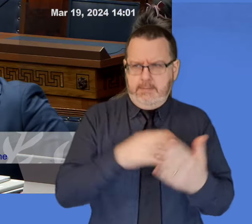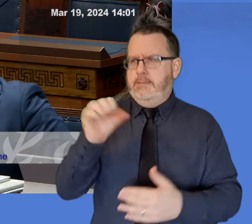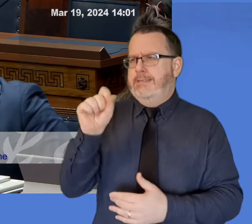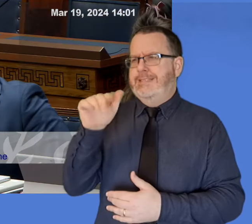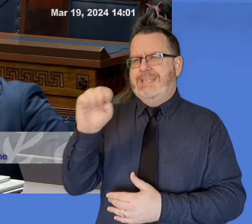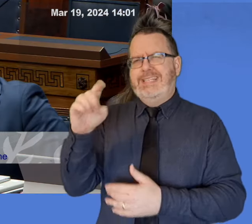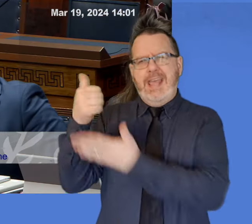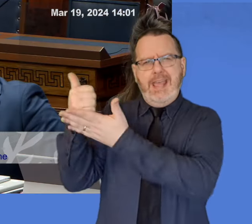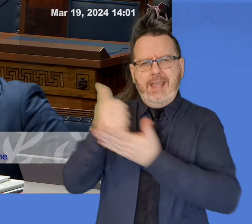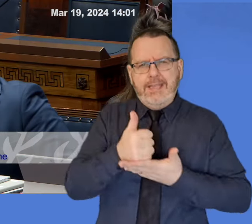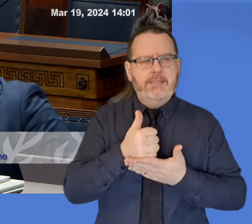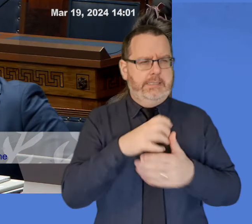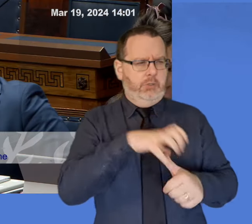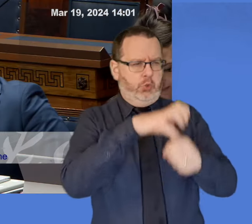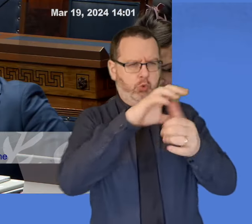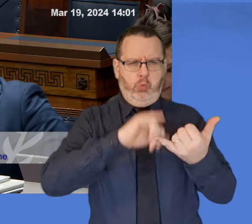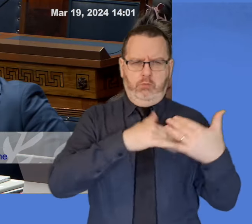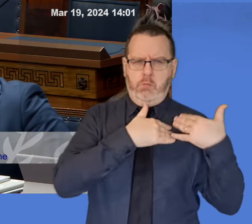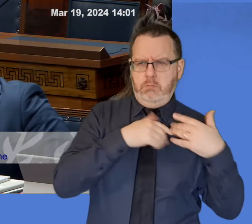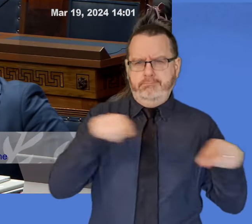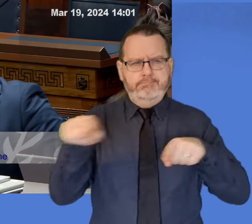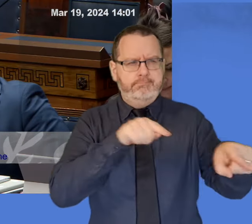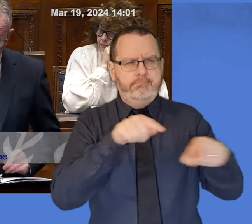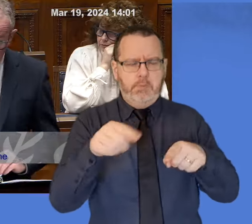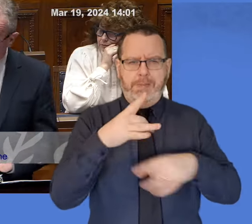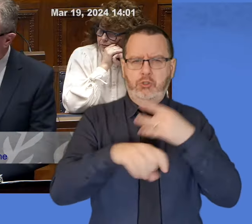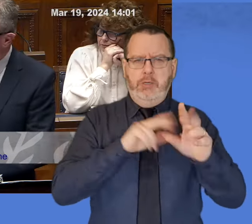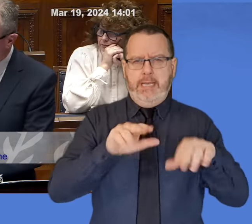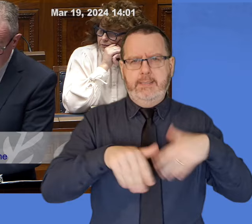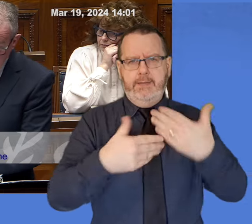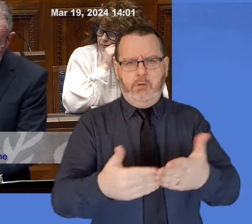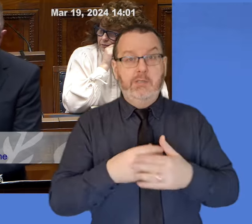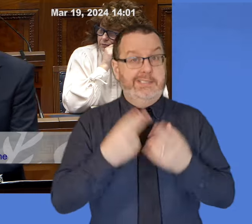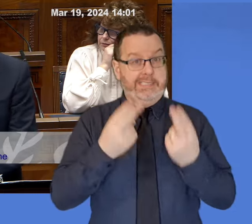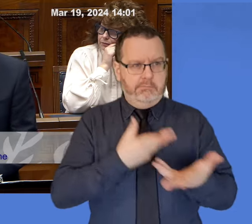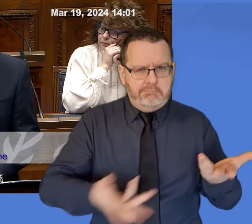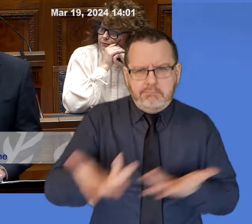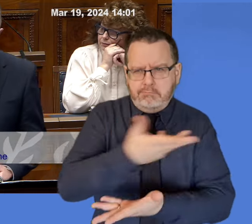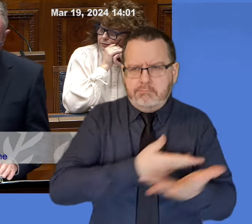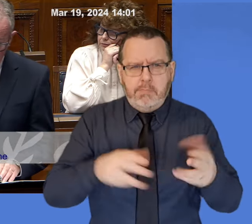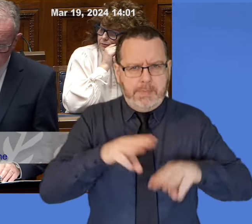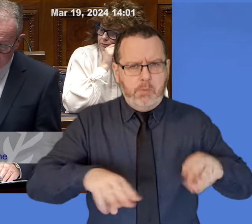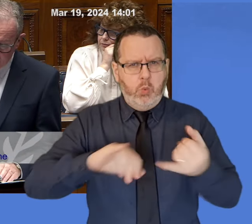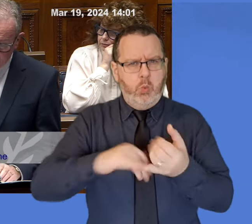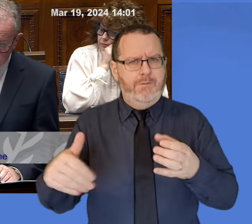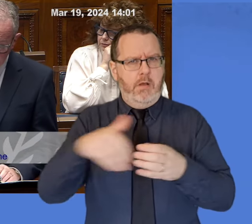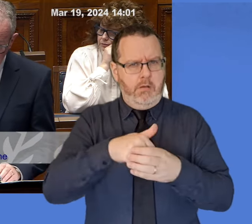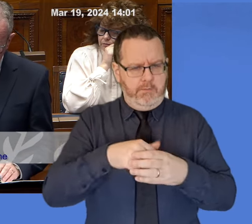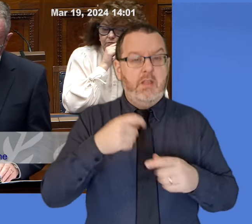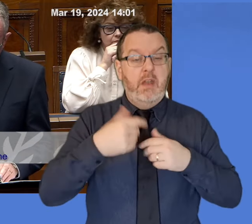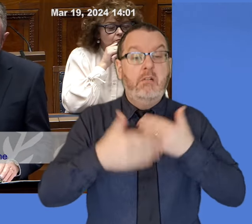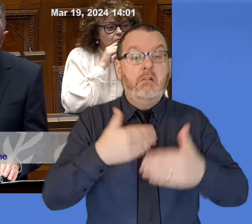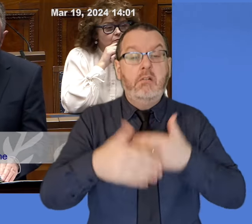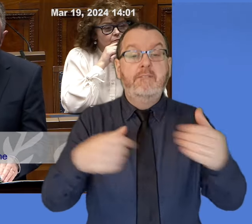and institutional roles and responsibilities necessary for delivery. Stakeholder engagement will be essential as we move forward to deliver a final scheme